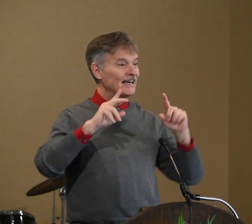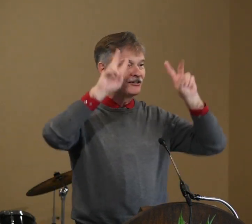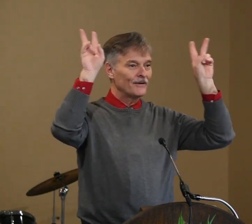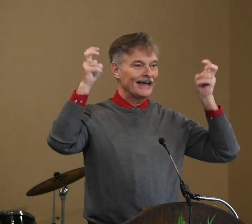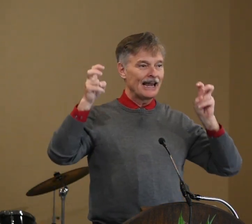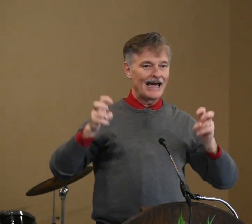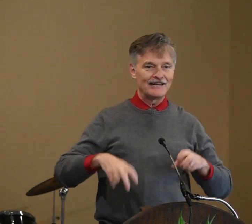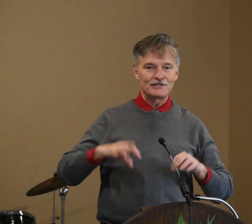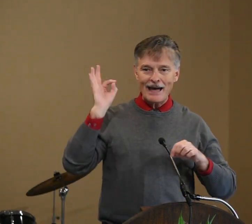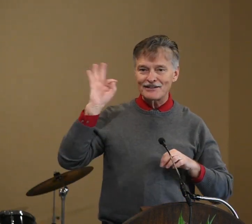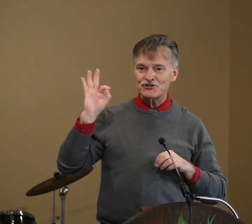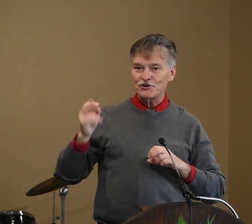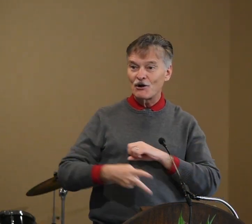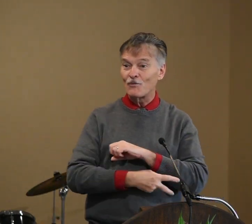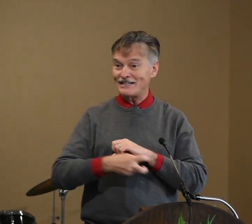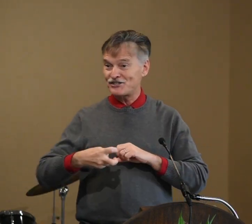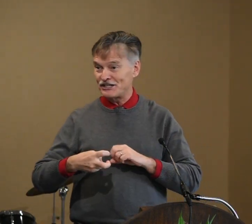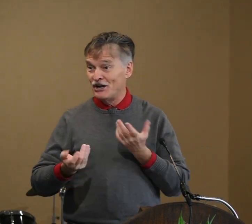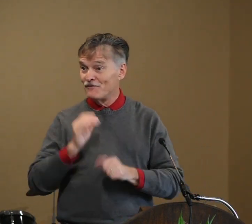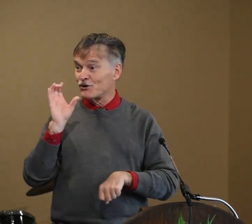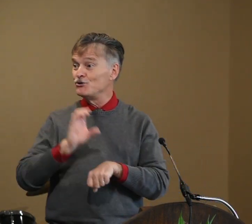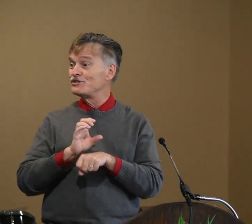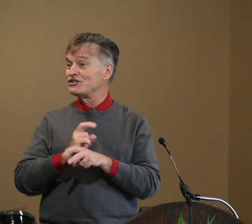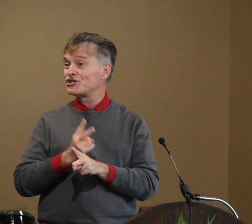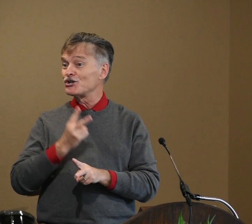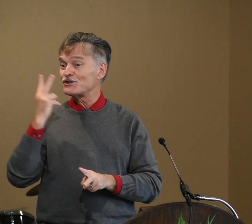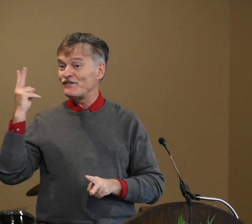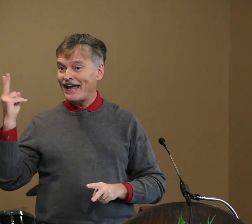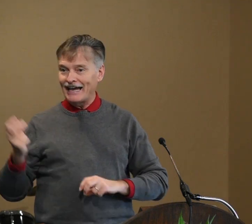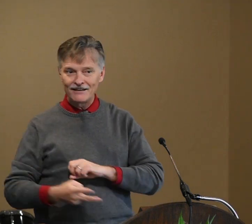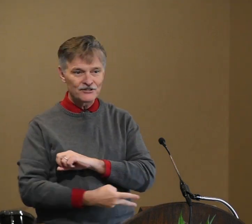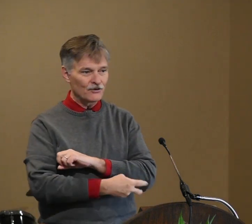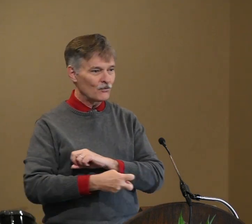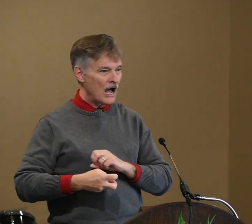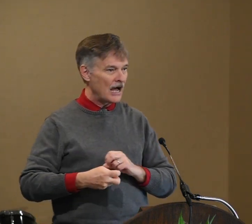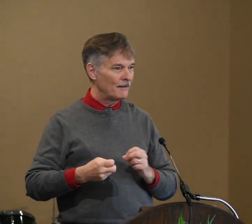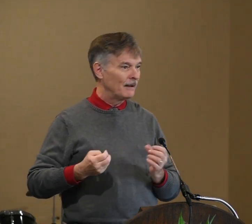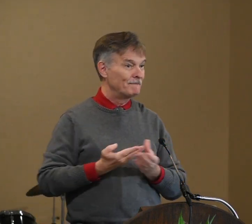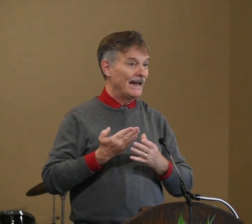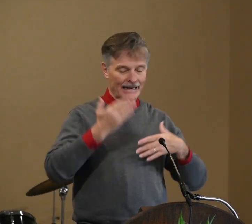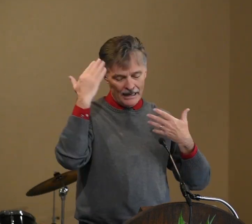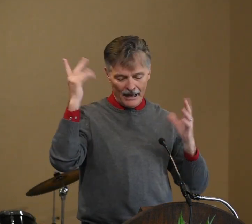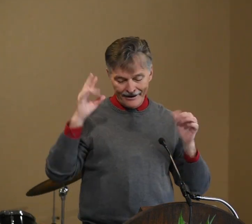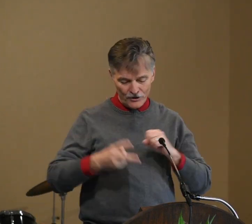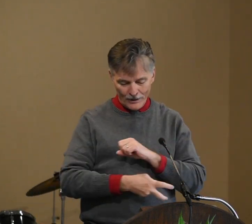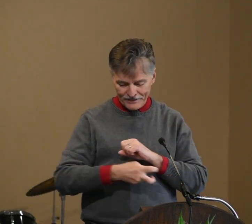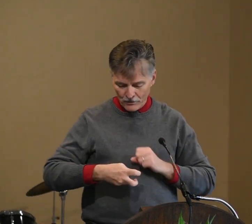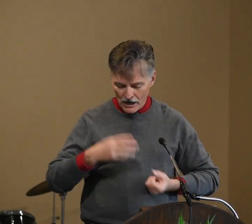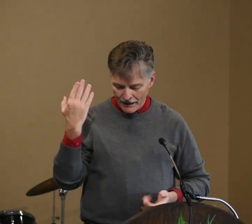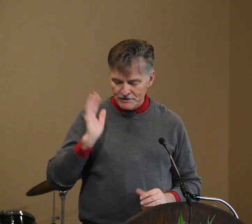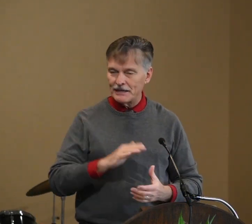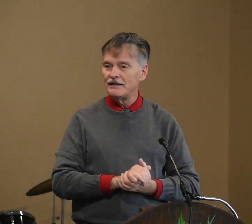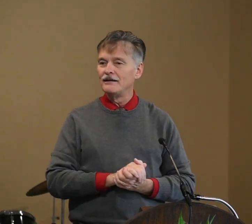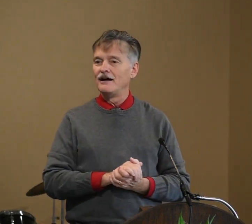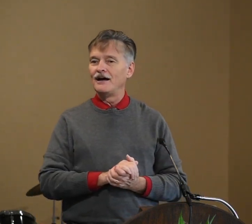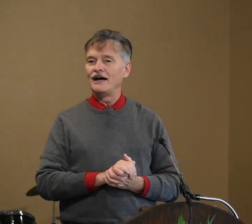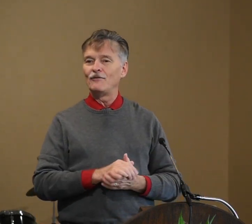You know, headlines, pastor arrested for using church van to rob a bank. I don't know what they robbed, but it would have